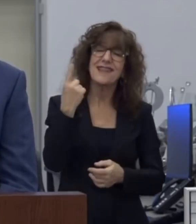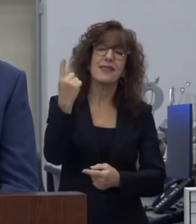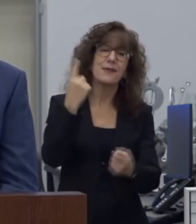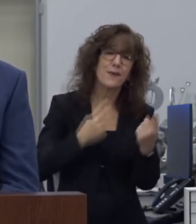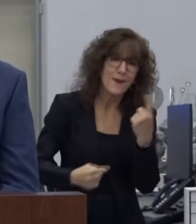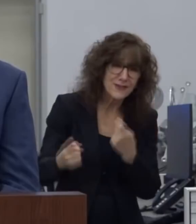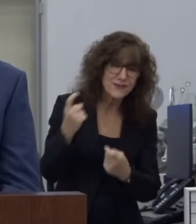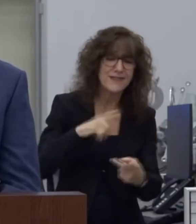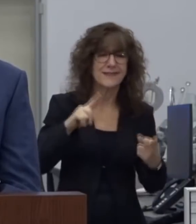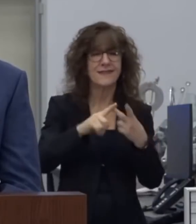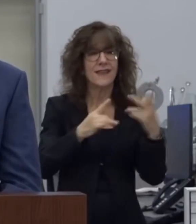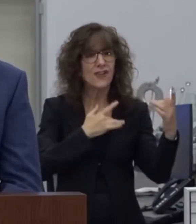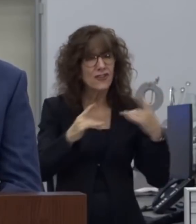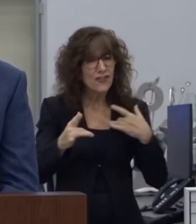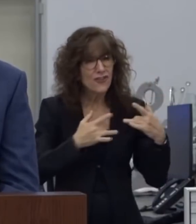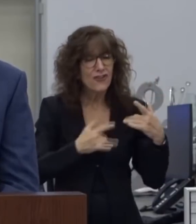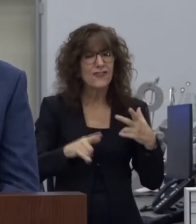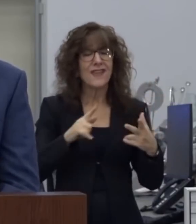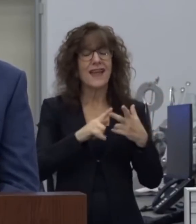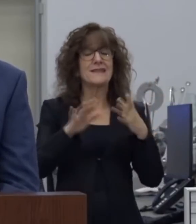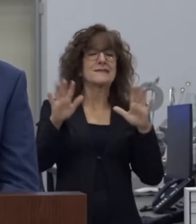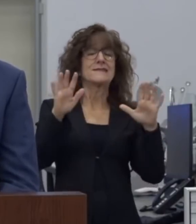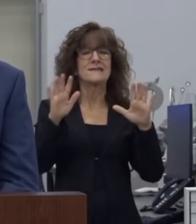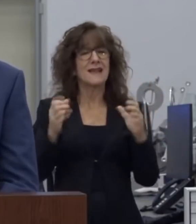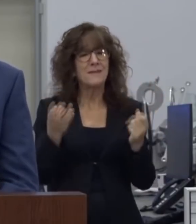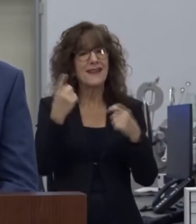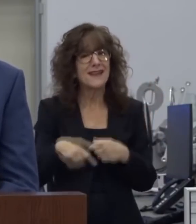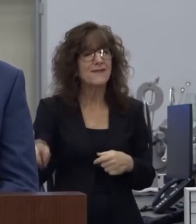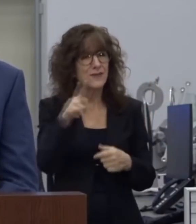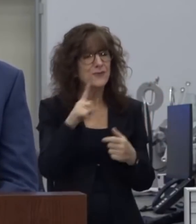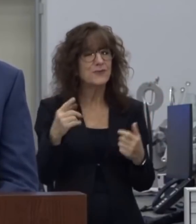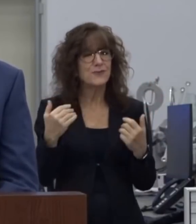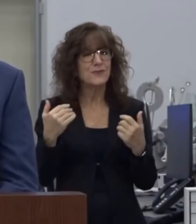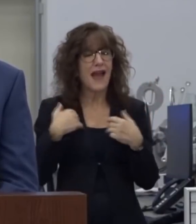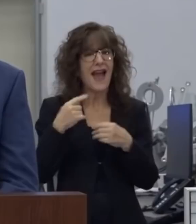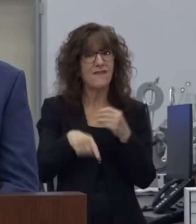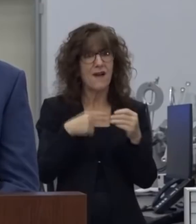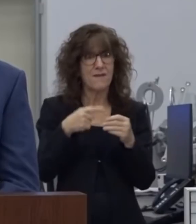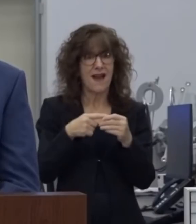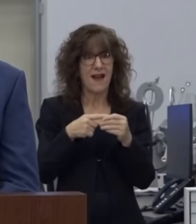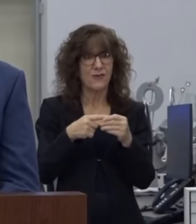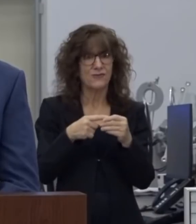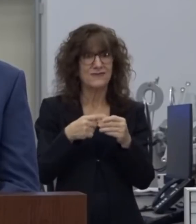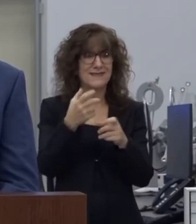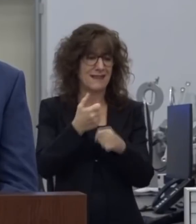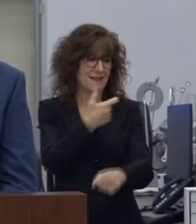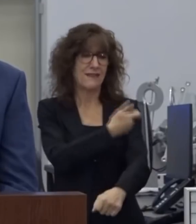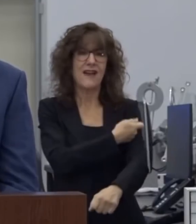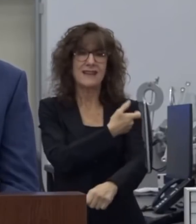questions, concerns, and misgivings many of you have regarding receiving the COVID